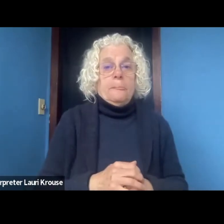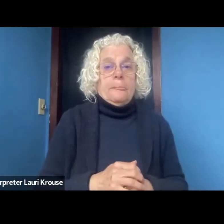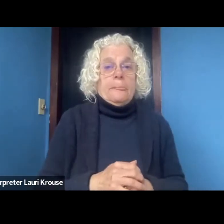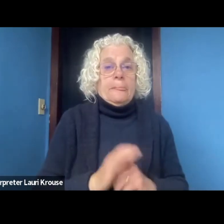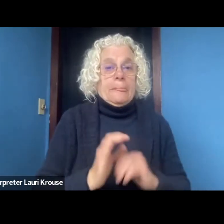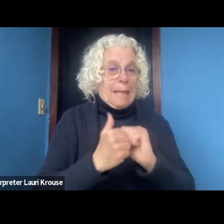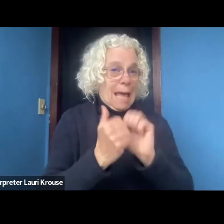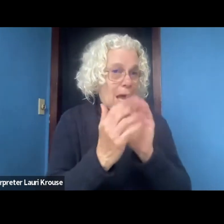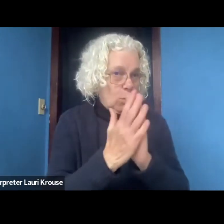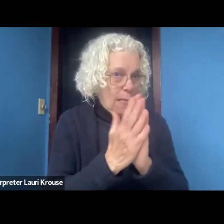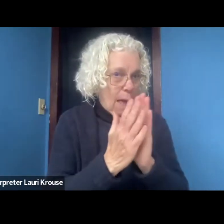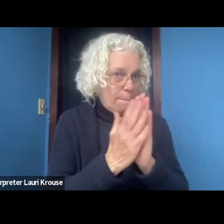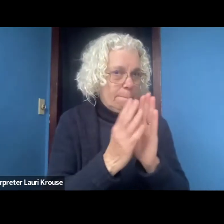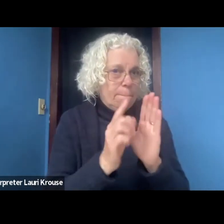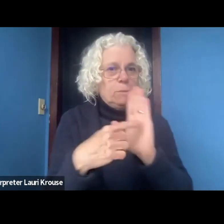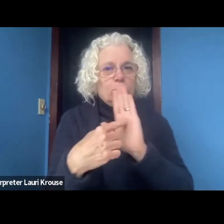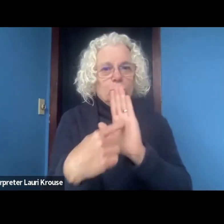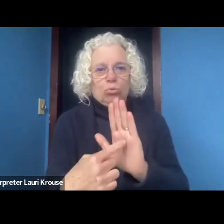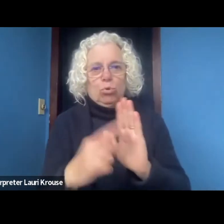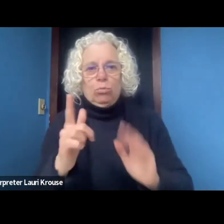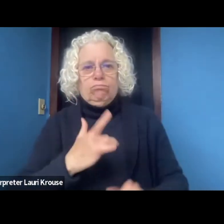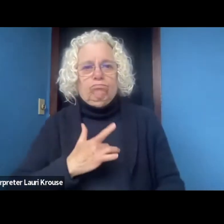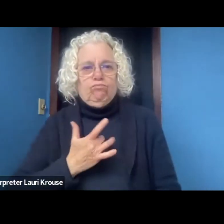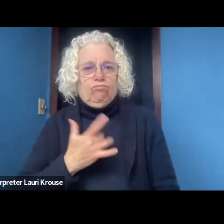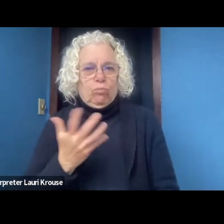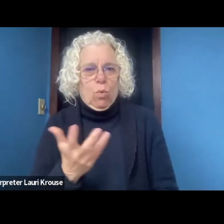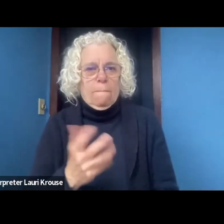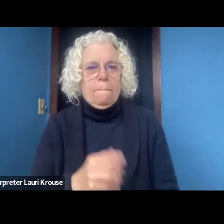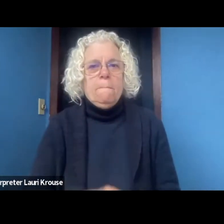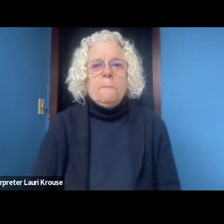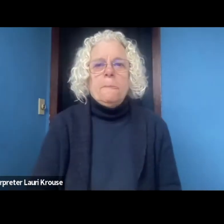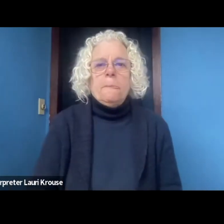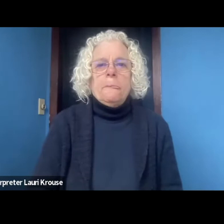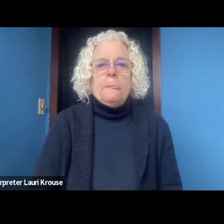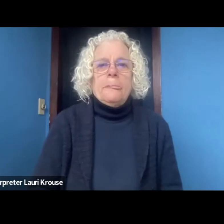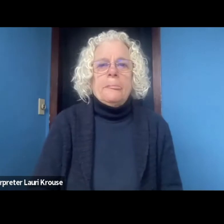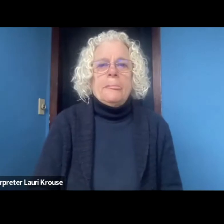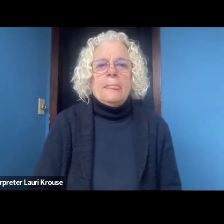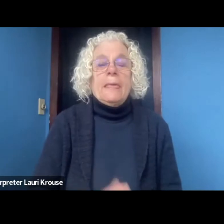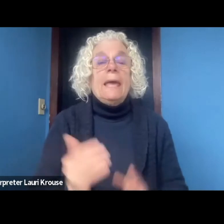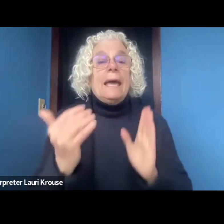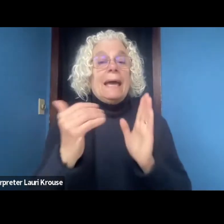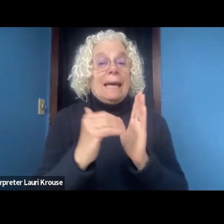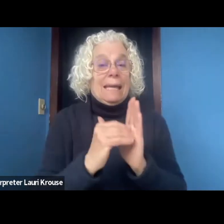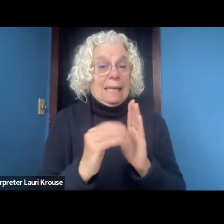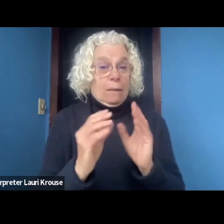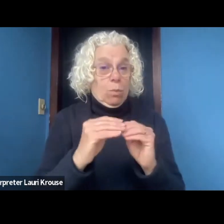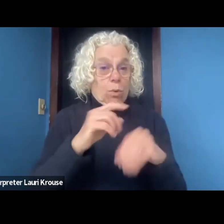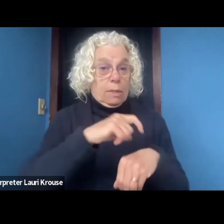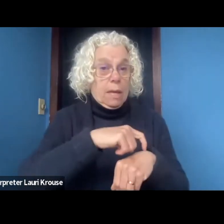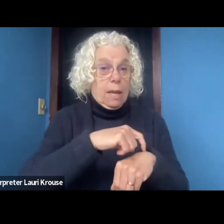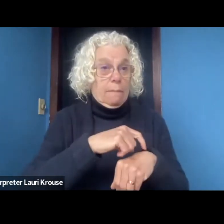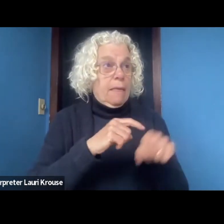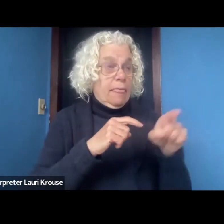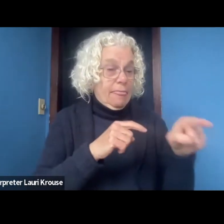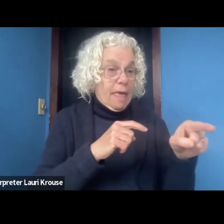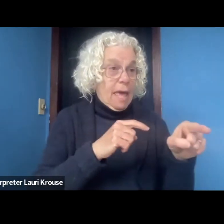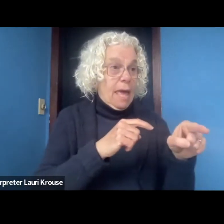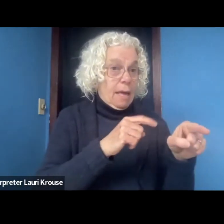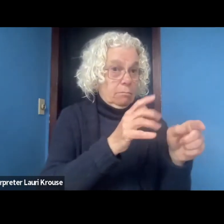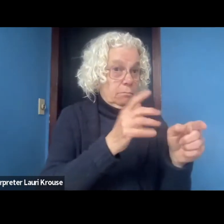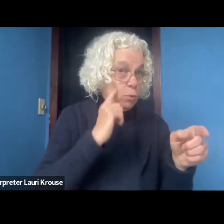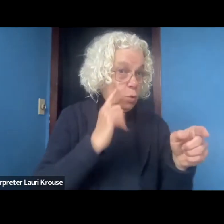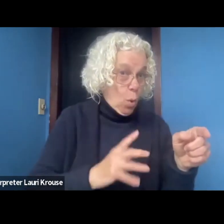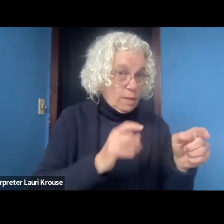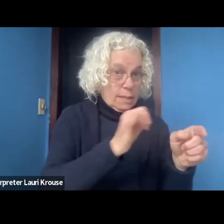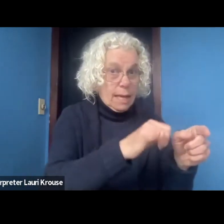clap our patterns. And if we had more time, I would ask you to find maybe another sound, maybe to represent, do I